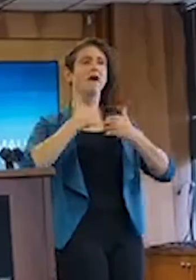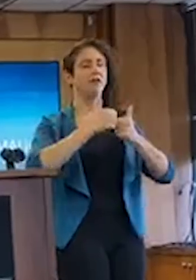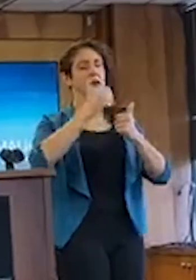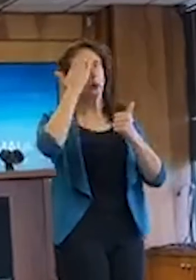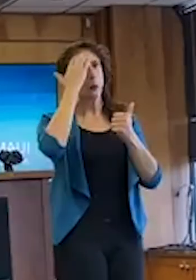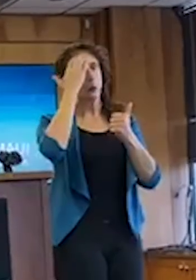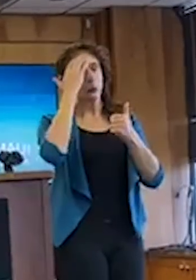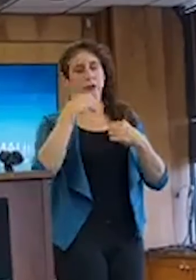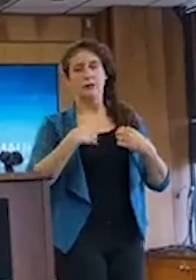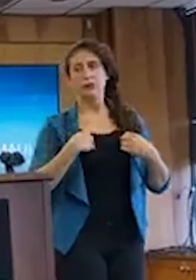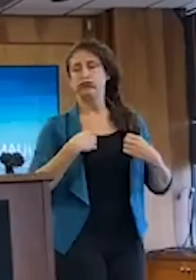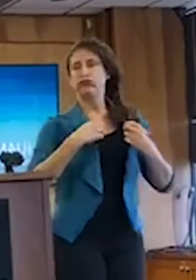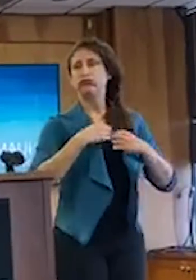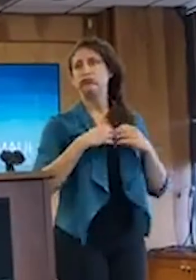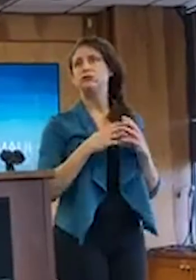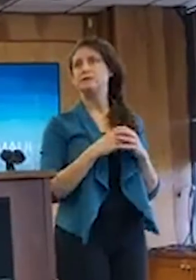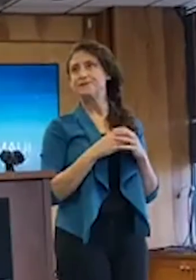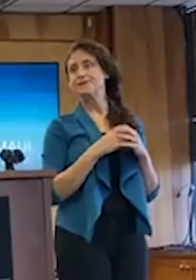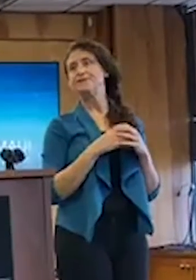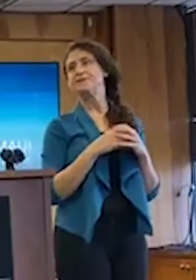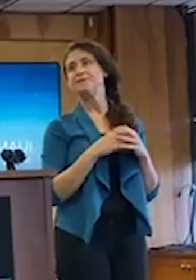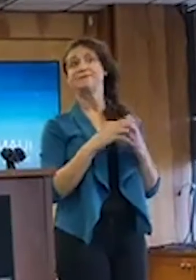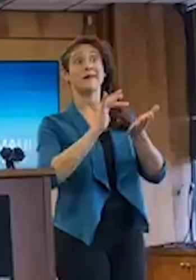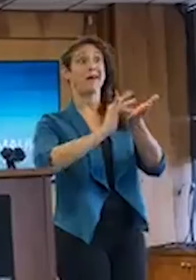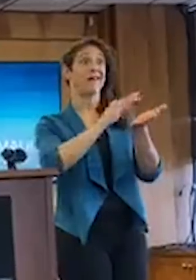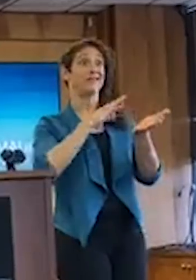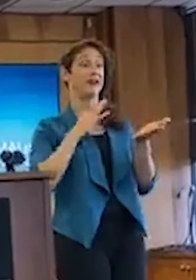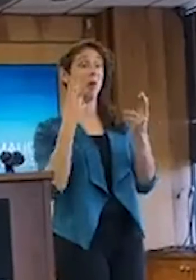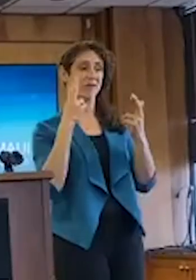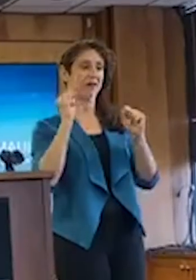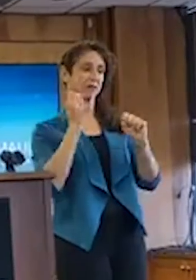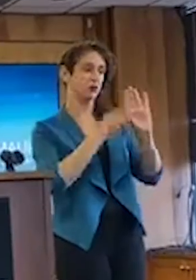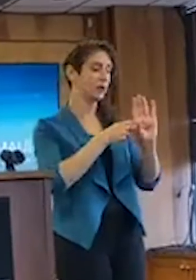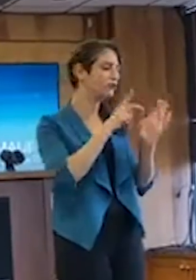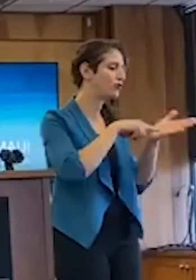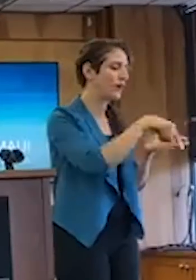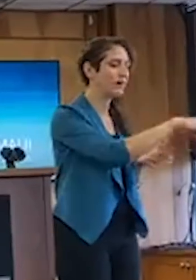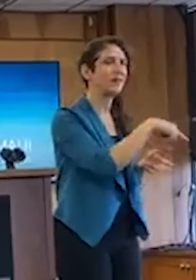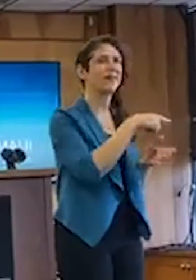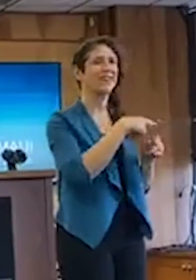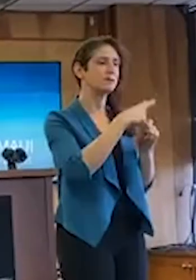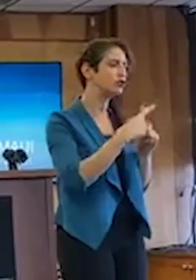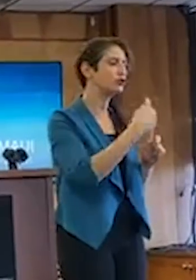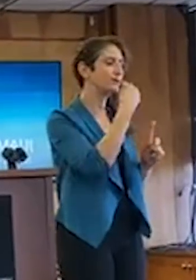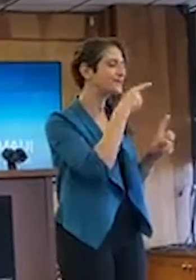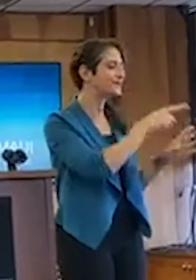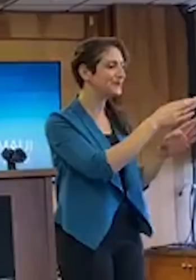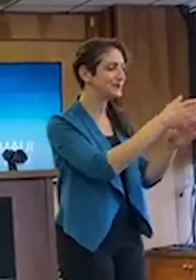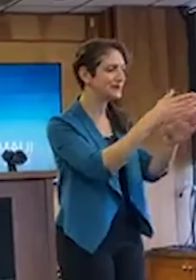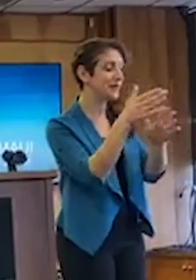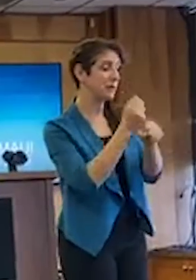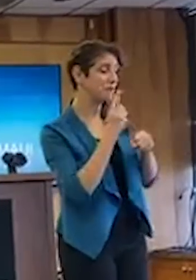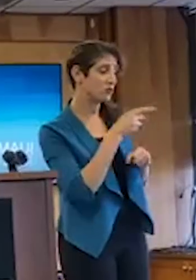maybe even some of the medical staff to be checking them, like for temperatures and for other challenges